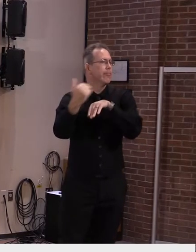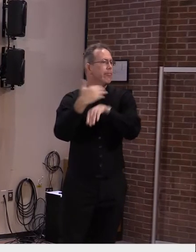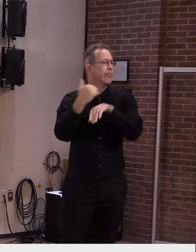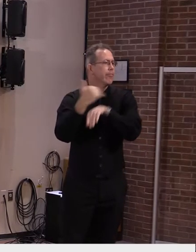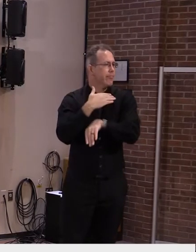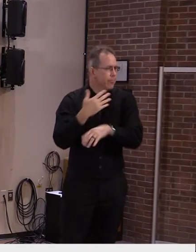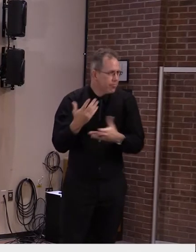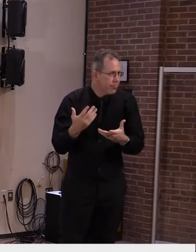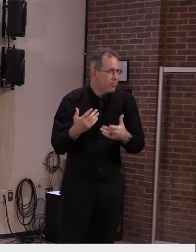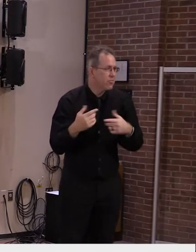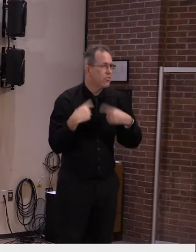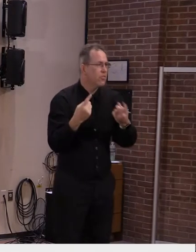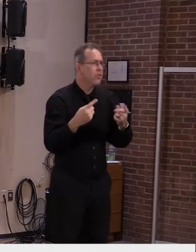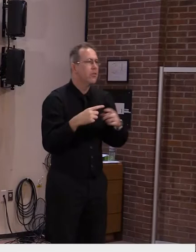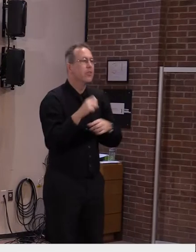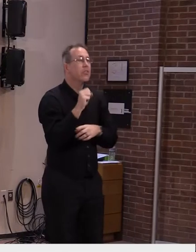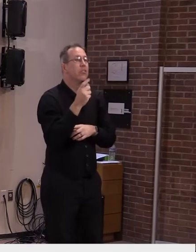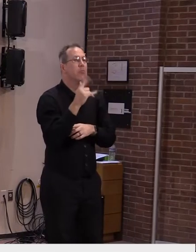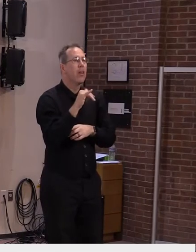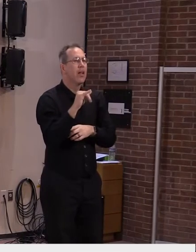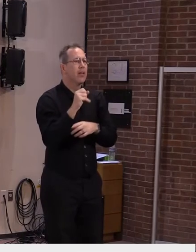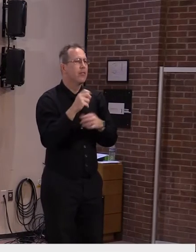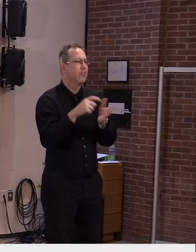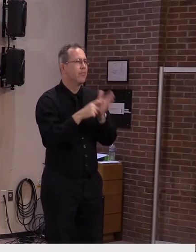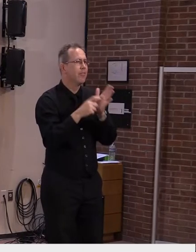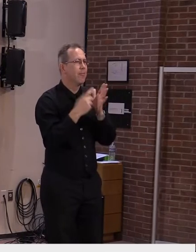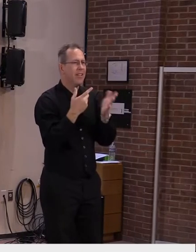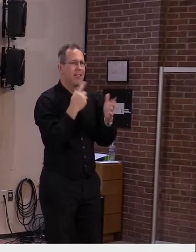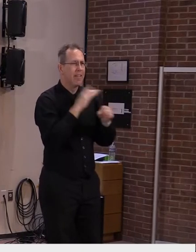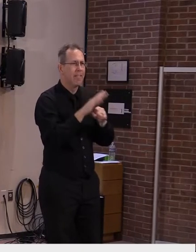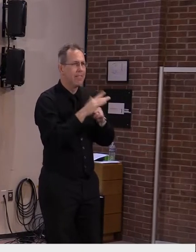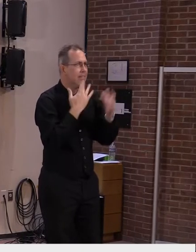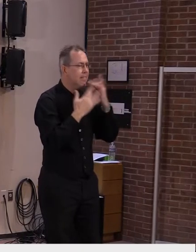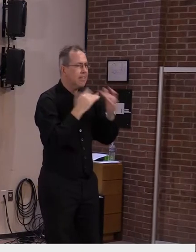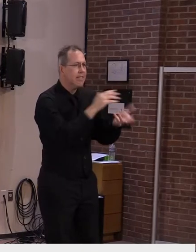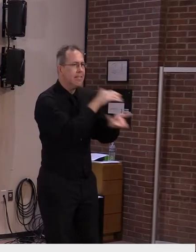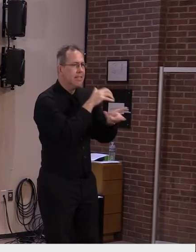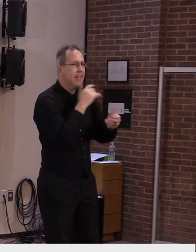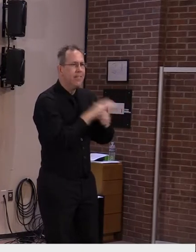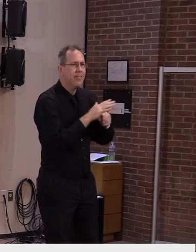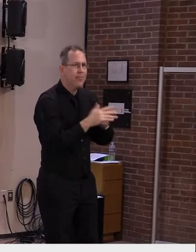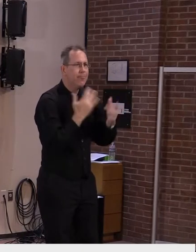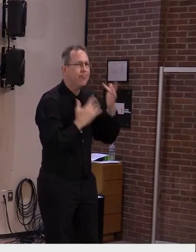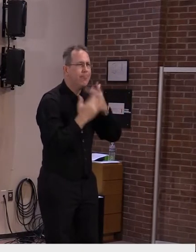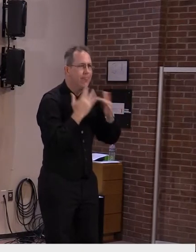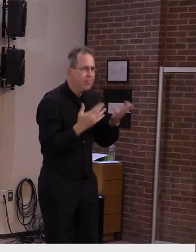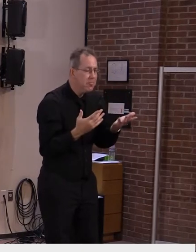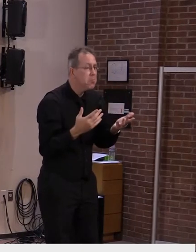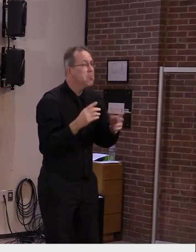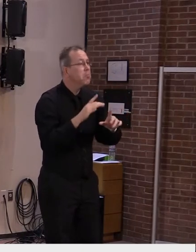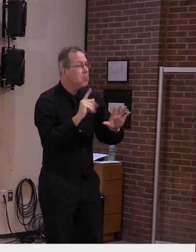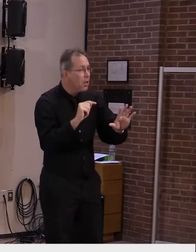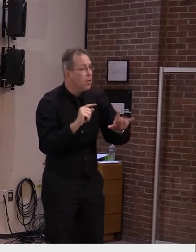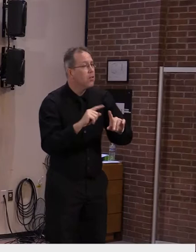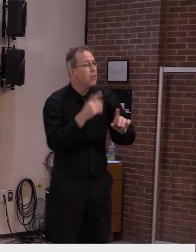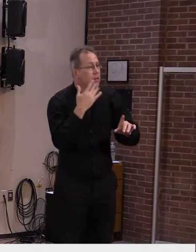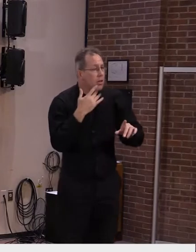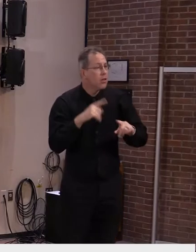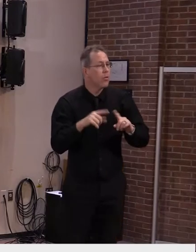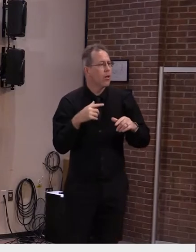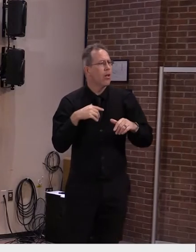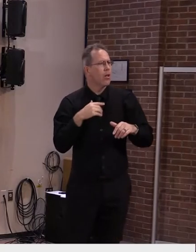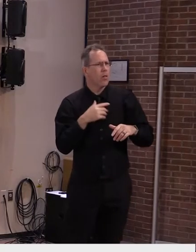as we have been looking out there, but the White House has been working with us to try to find out how to bring in